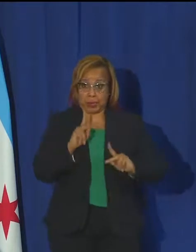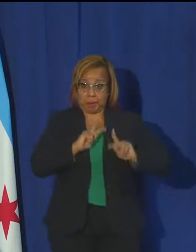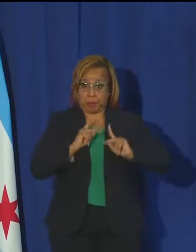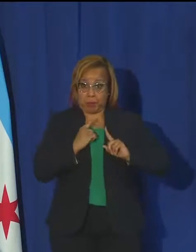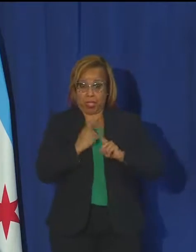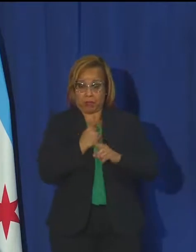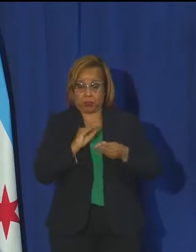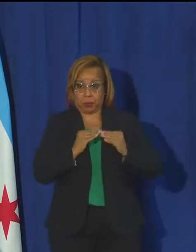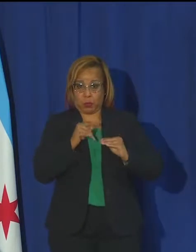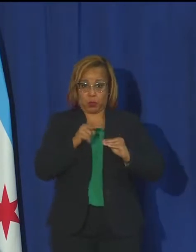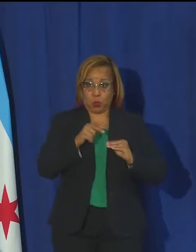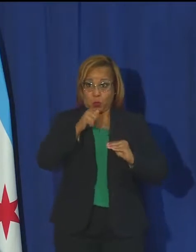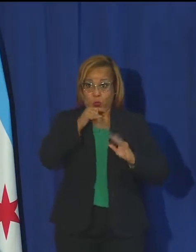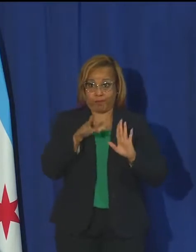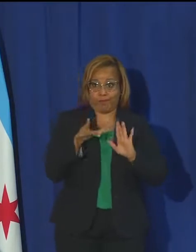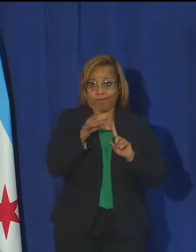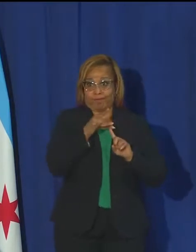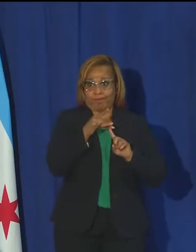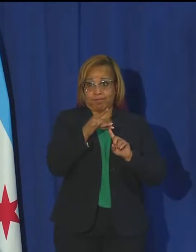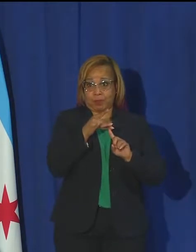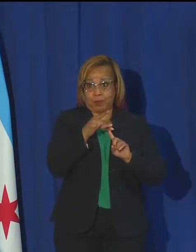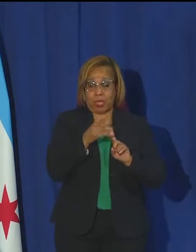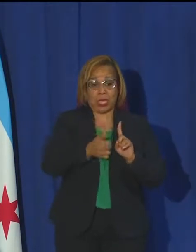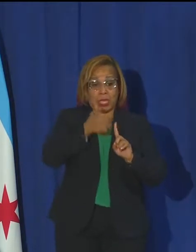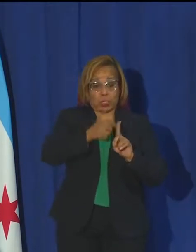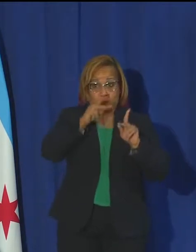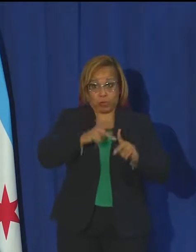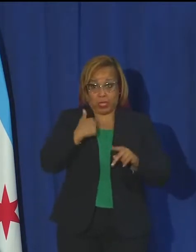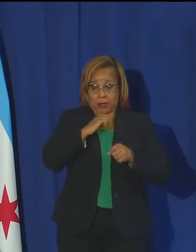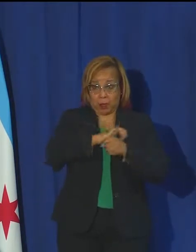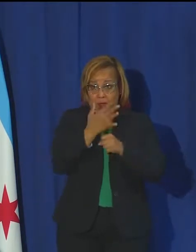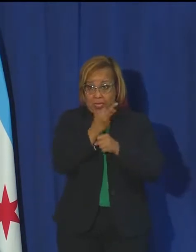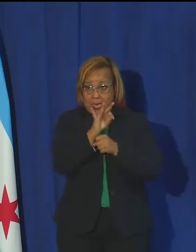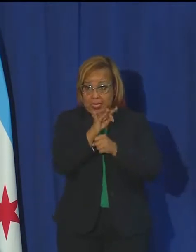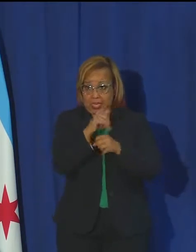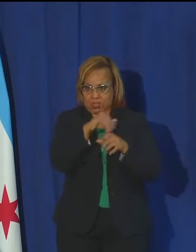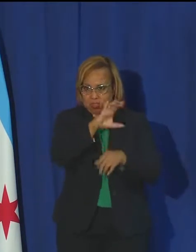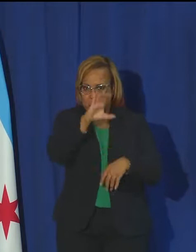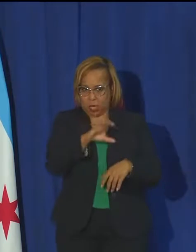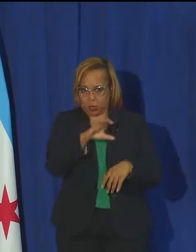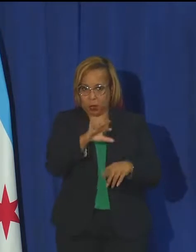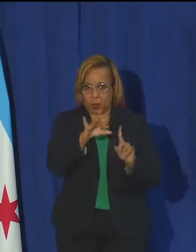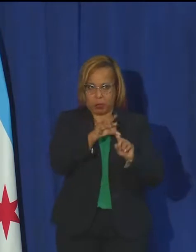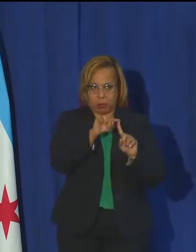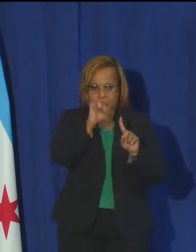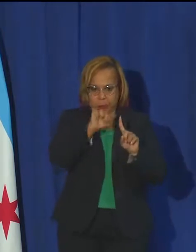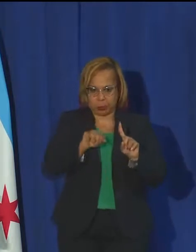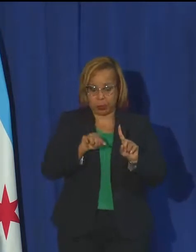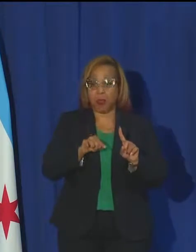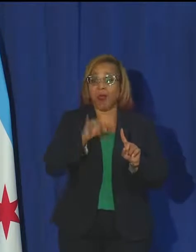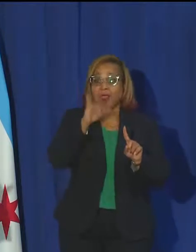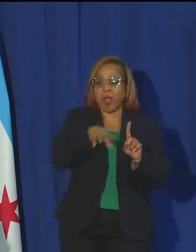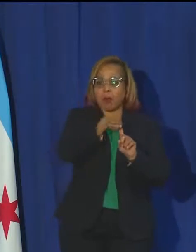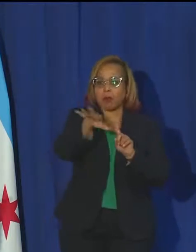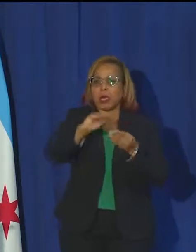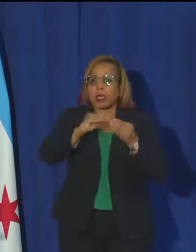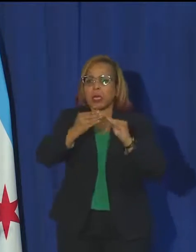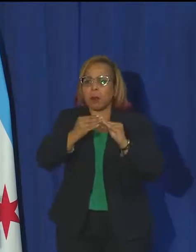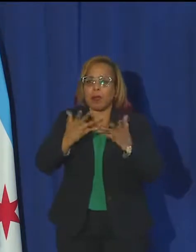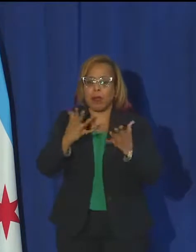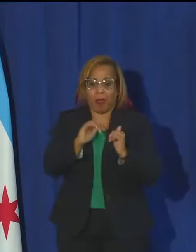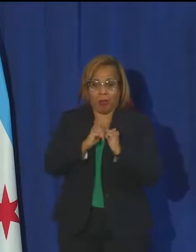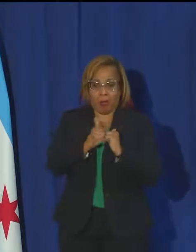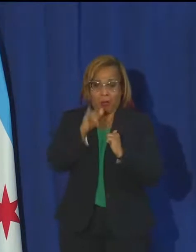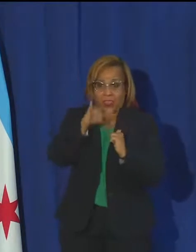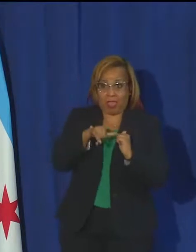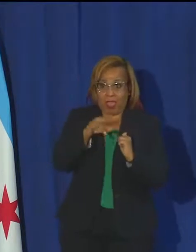people who are infected by each person with COVID-19 in Chicago. So the reproduction number is about how well